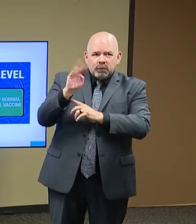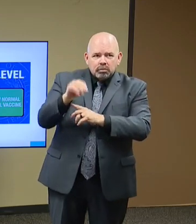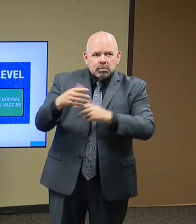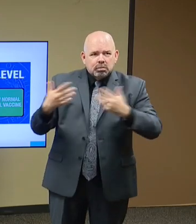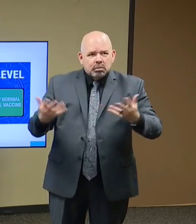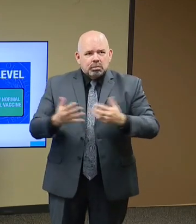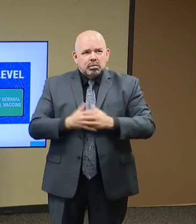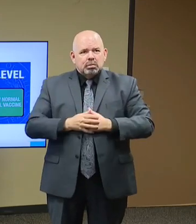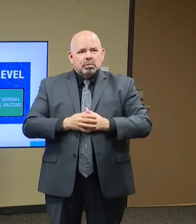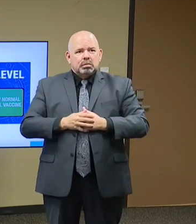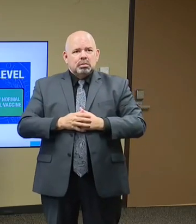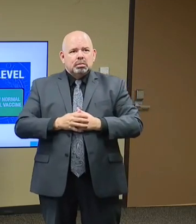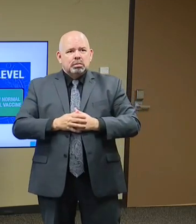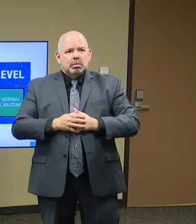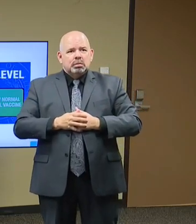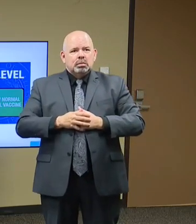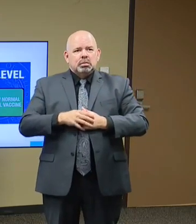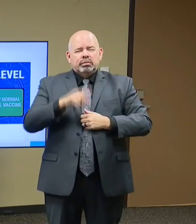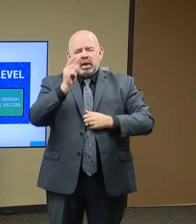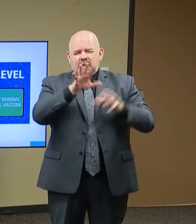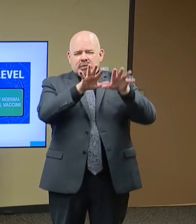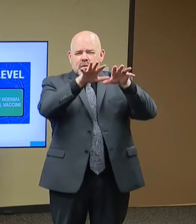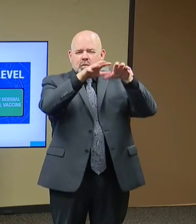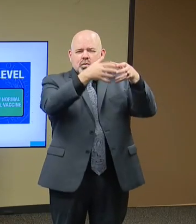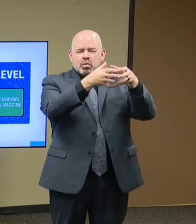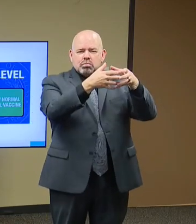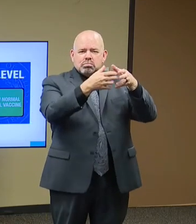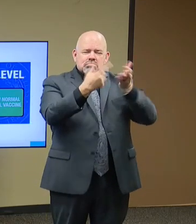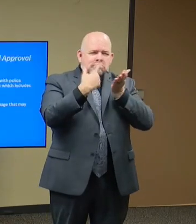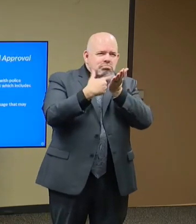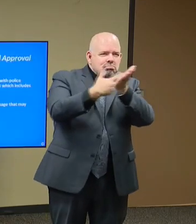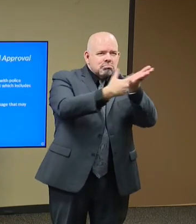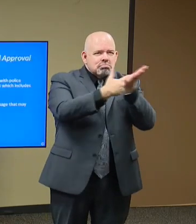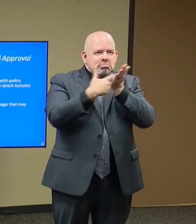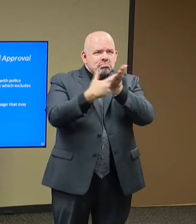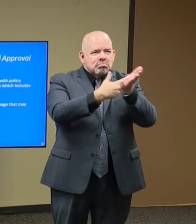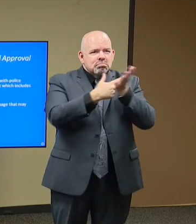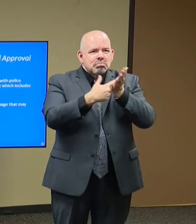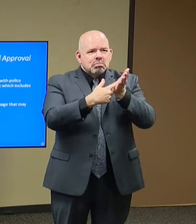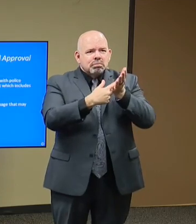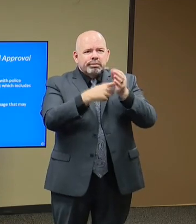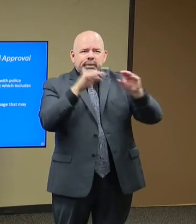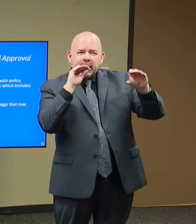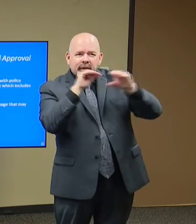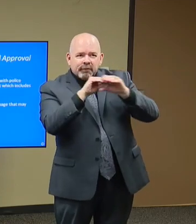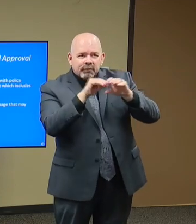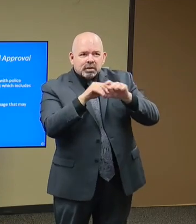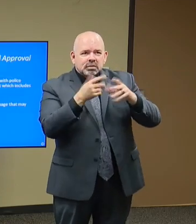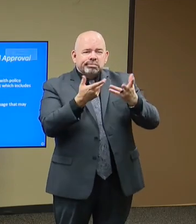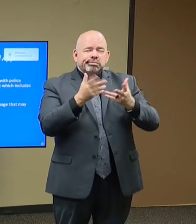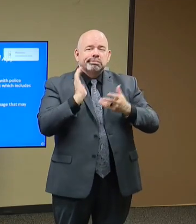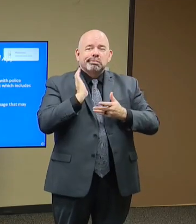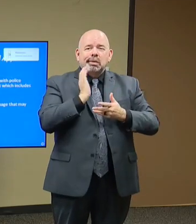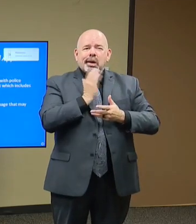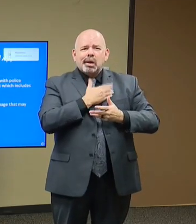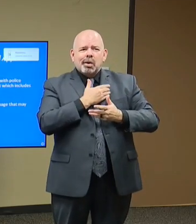discussions. You're going to see investment from our cities and our county in the millions and millions of